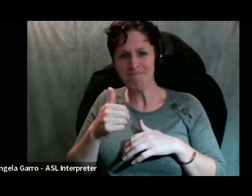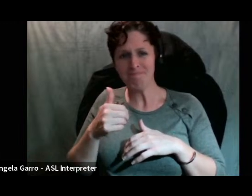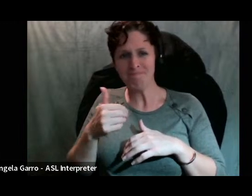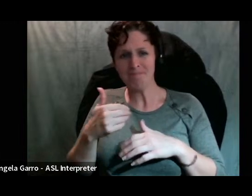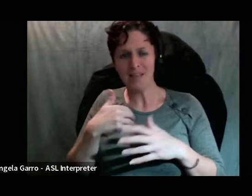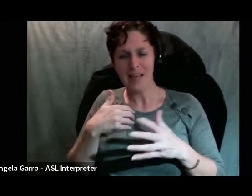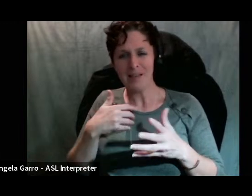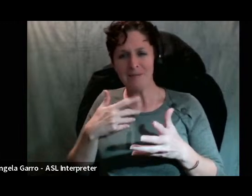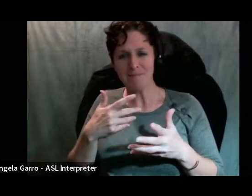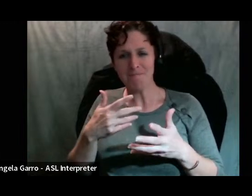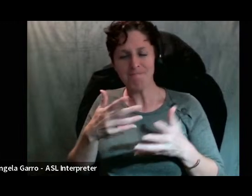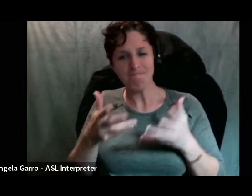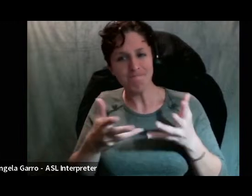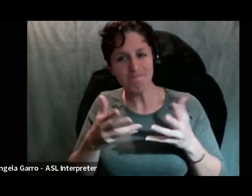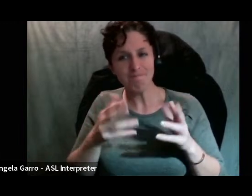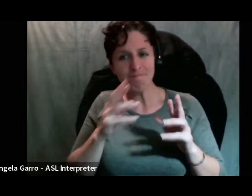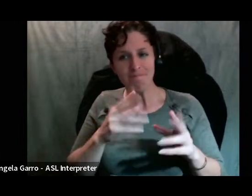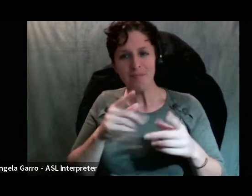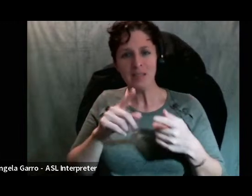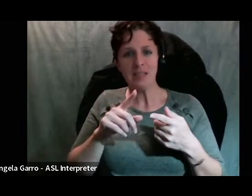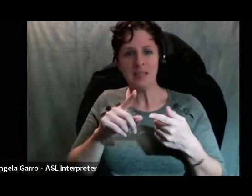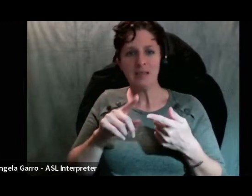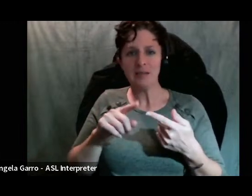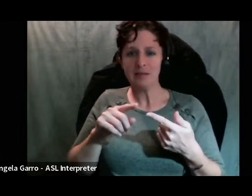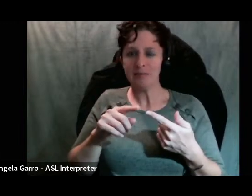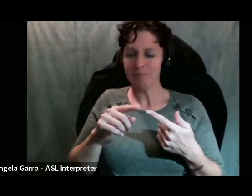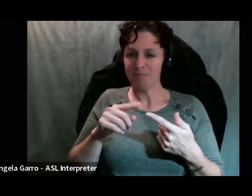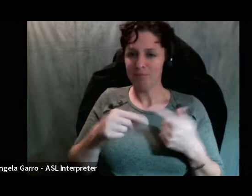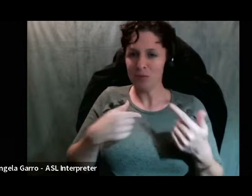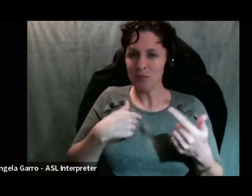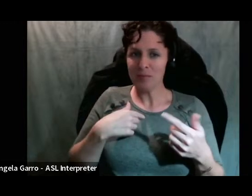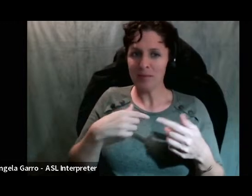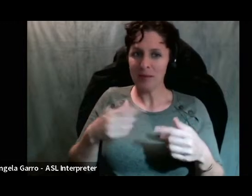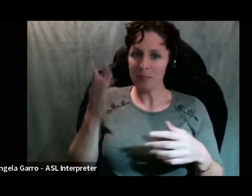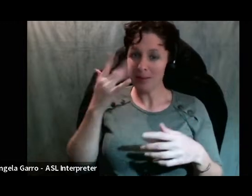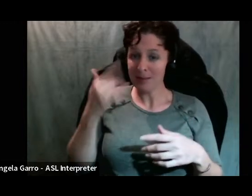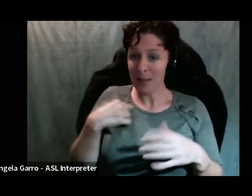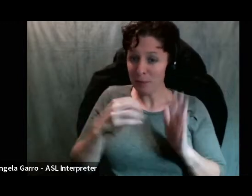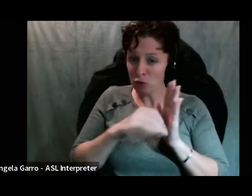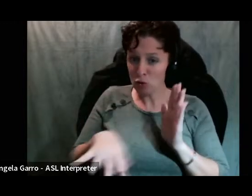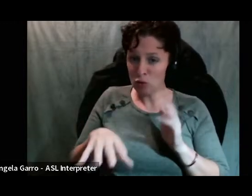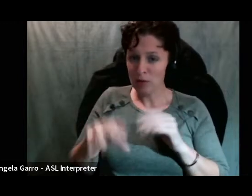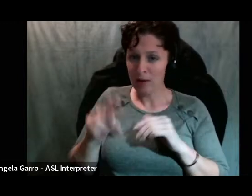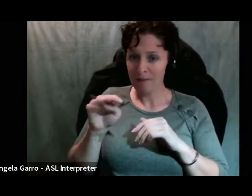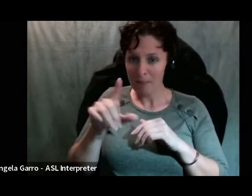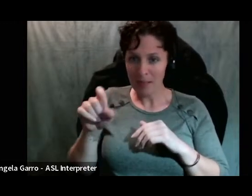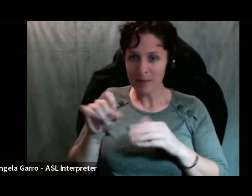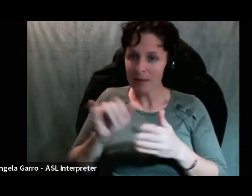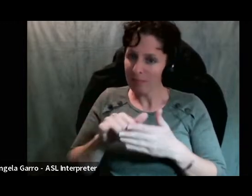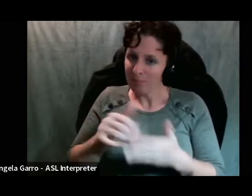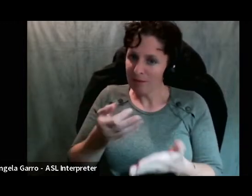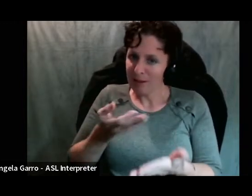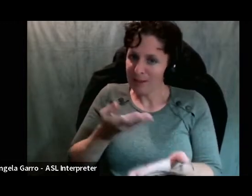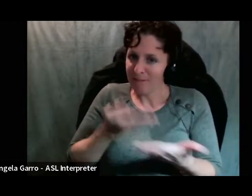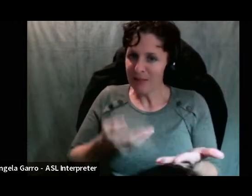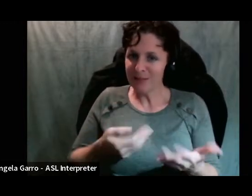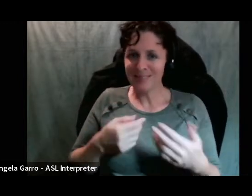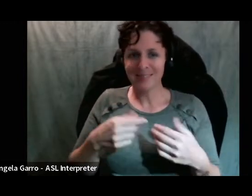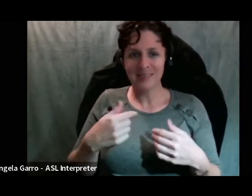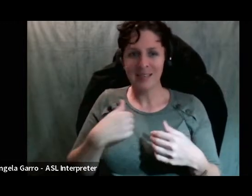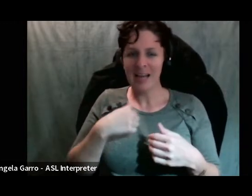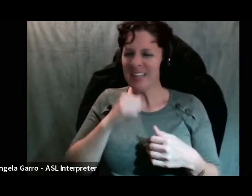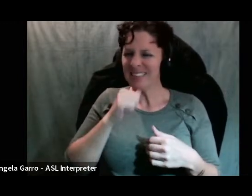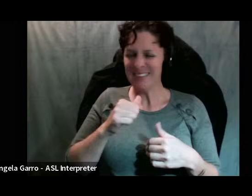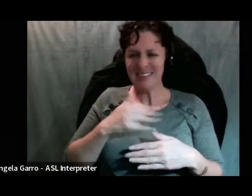I am a student of Mills. That's like, that's a fact. And I did not